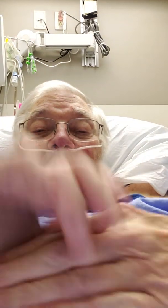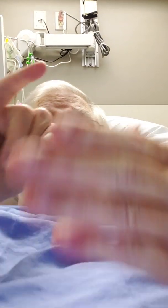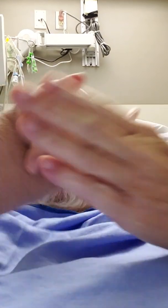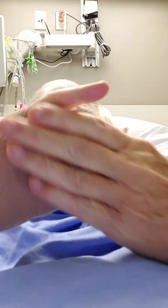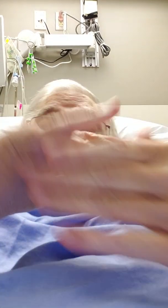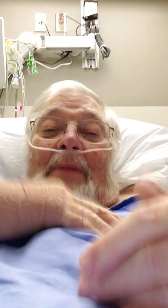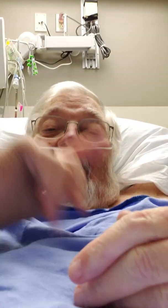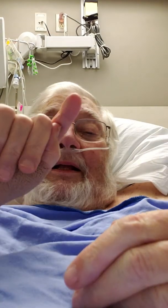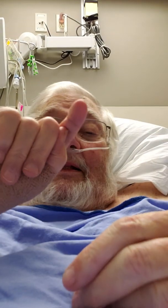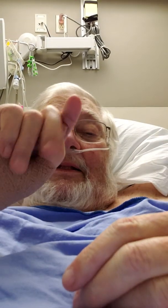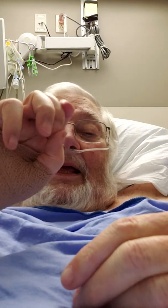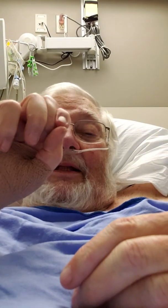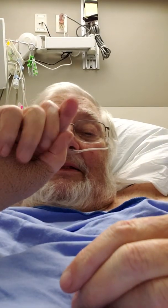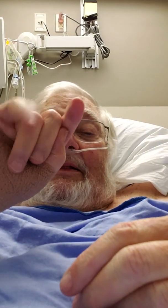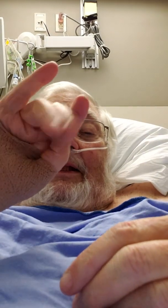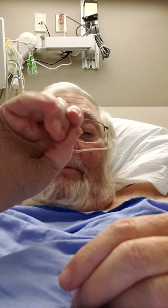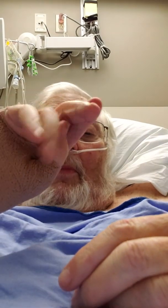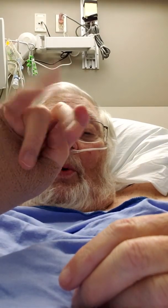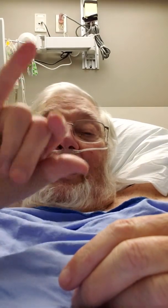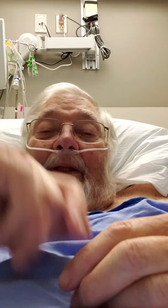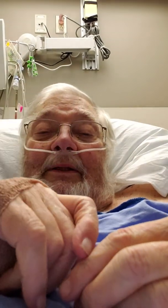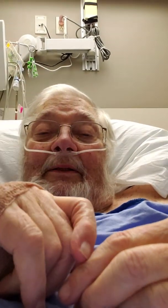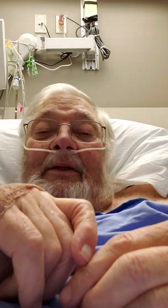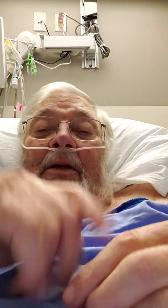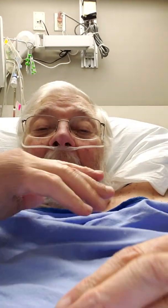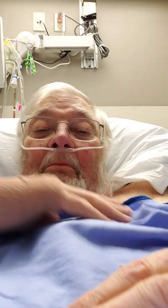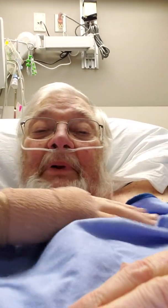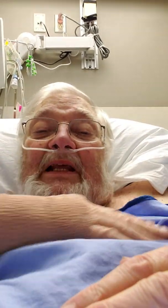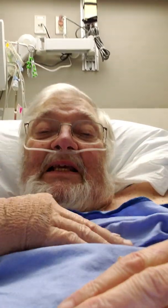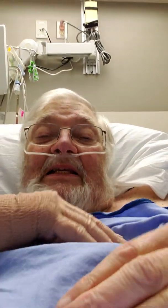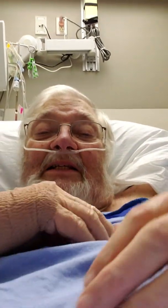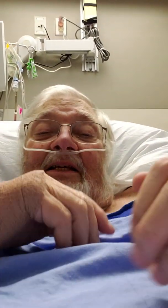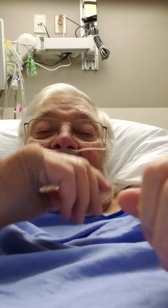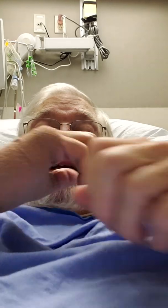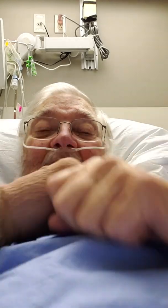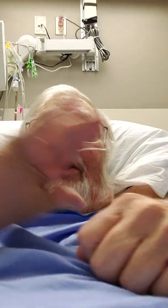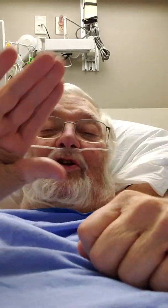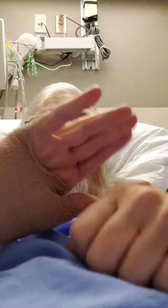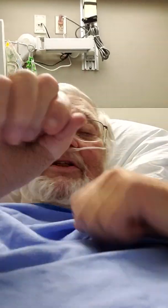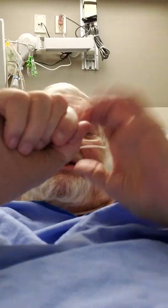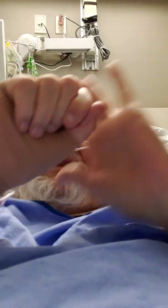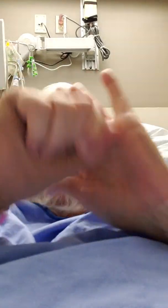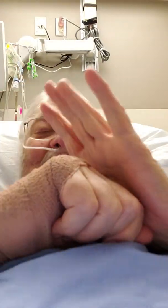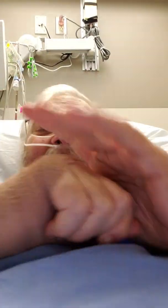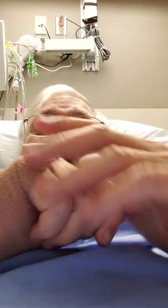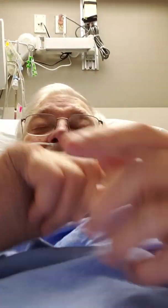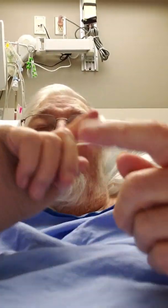But that's my testimony. Please get your state